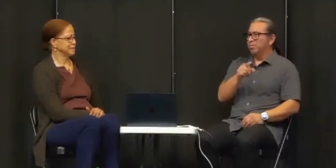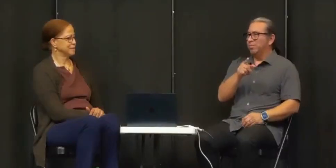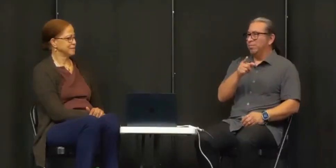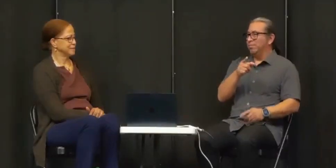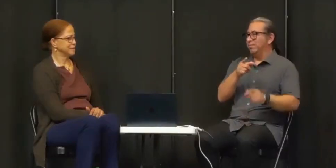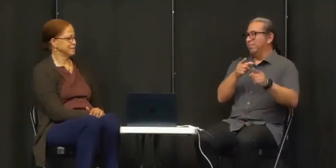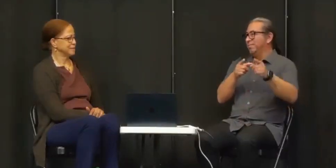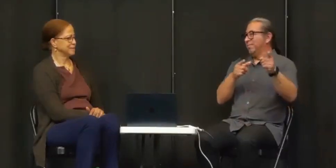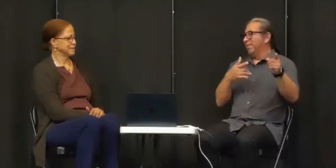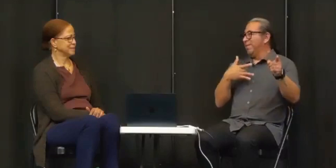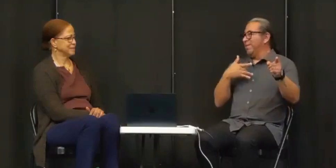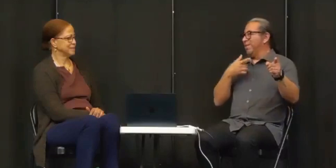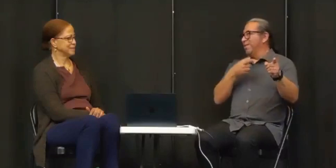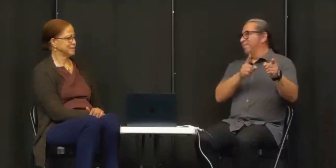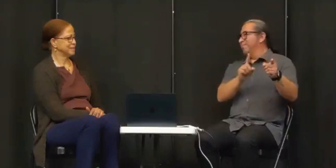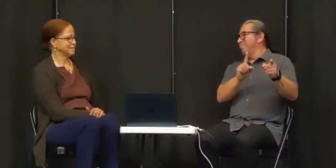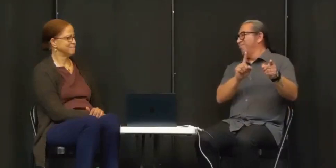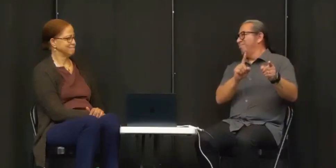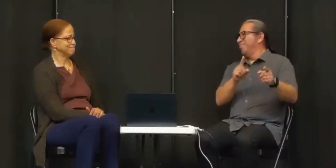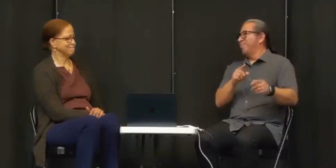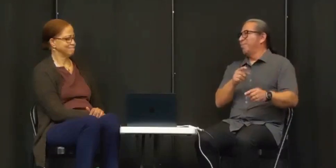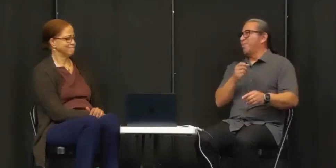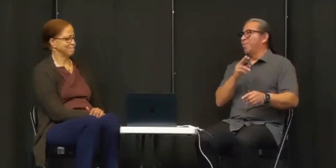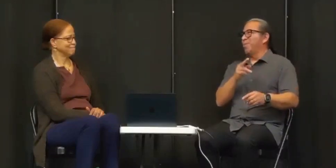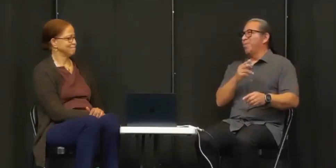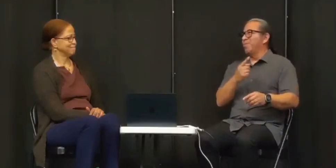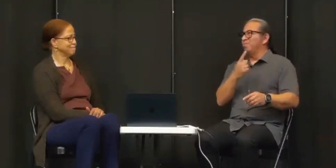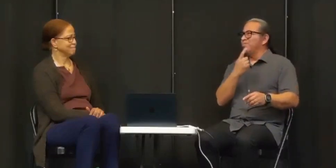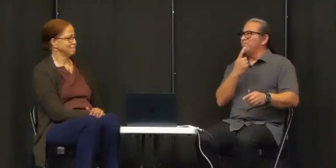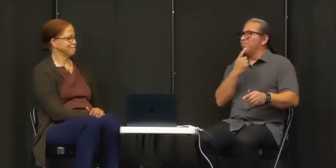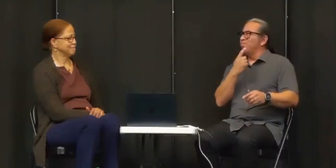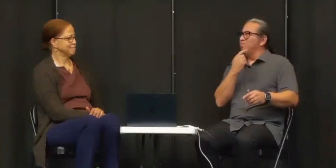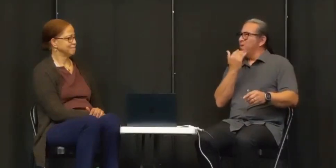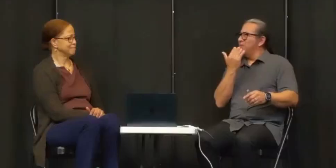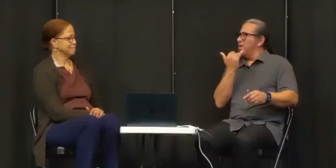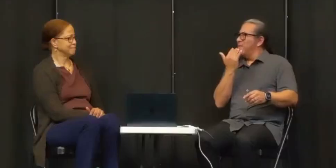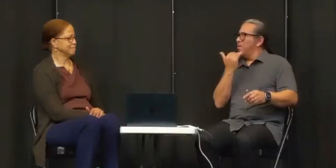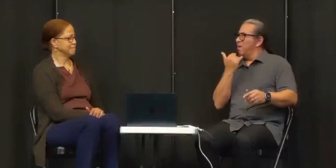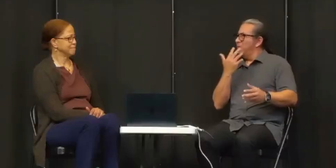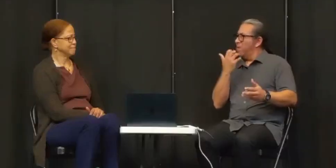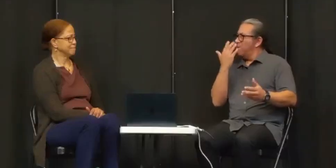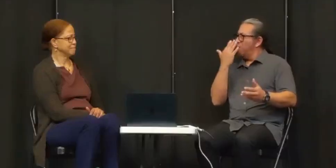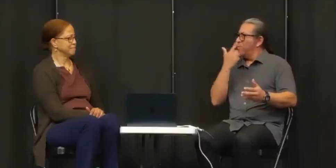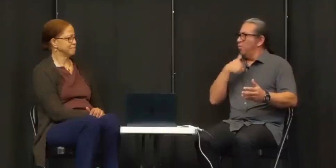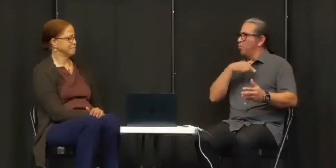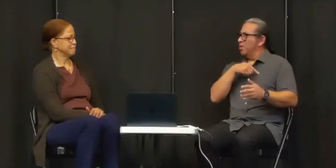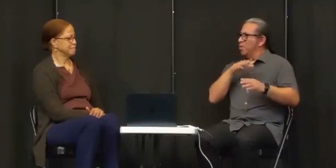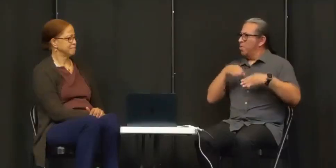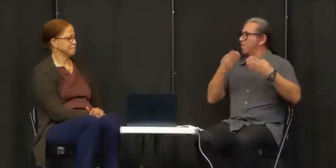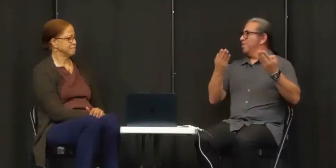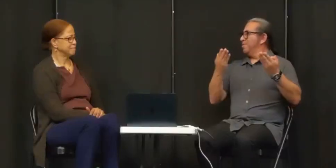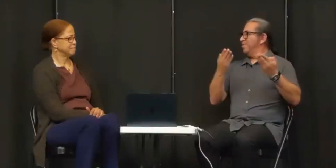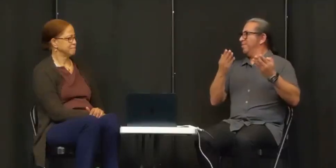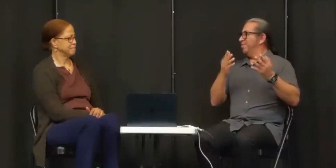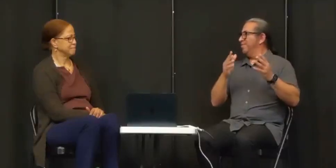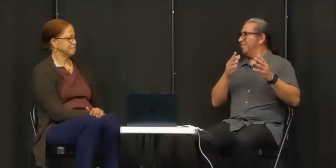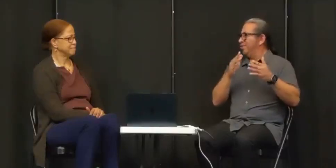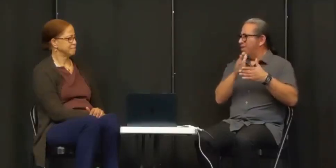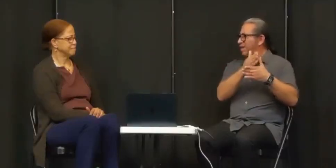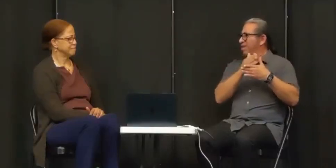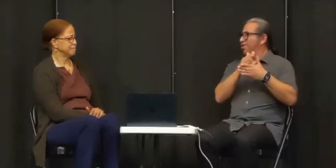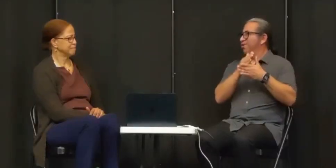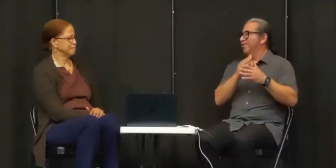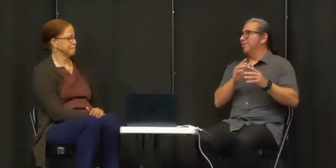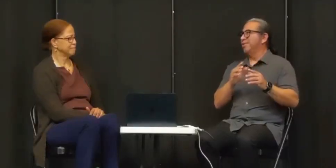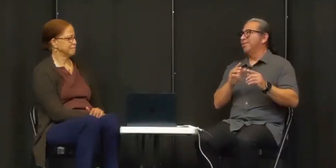Set up boundaries and say no to that culture that can be offensive. Or they may want to know why you're saying no, why are you doing